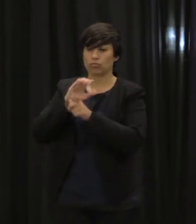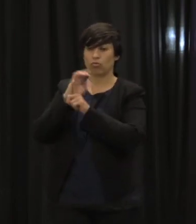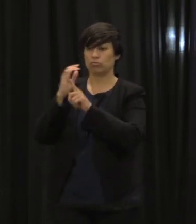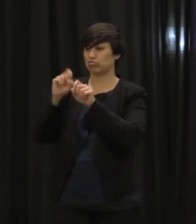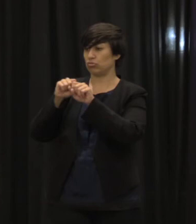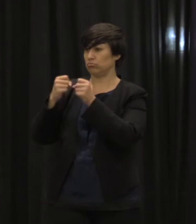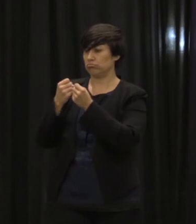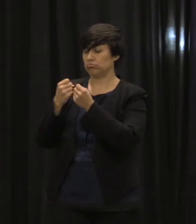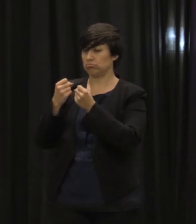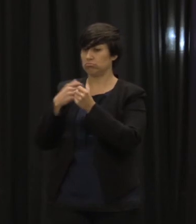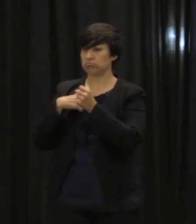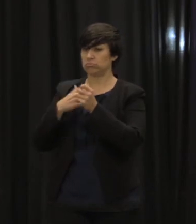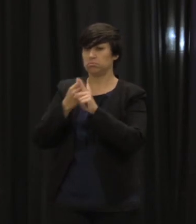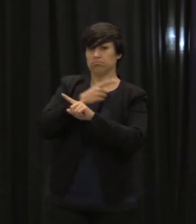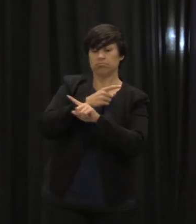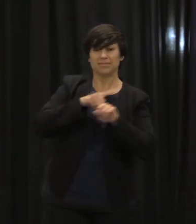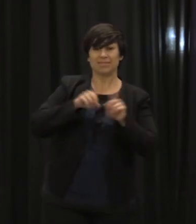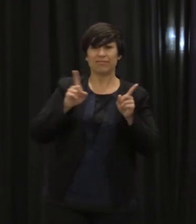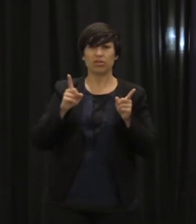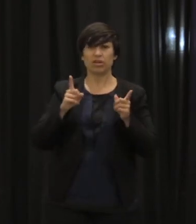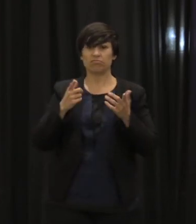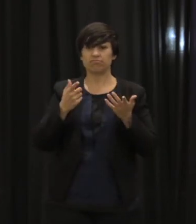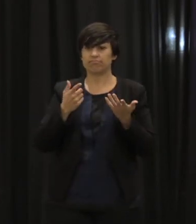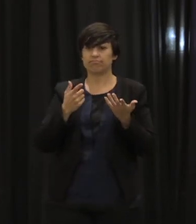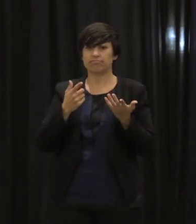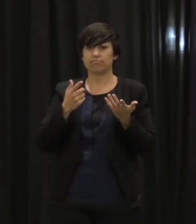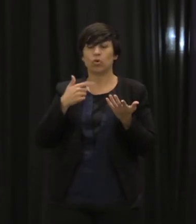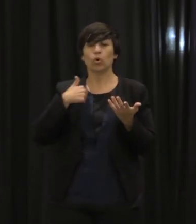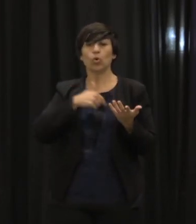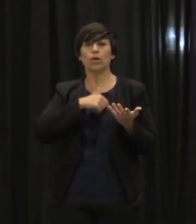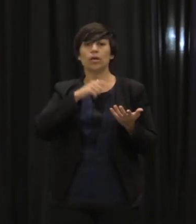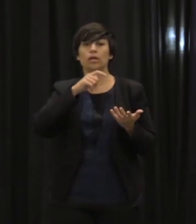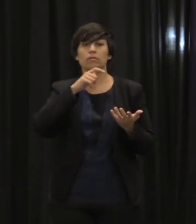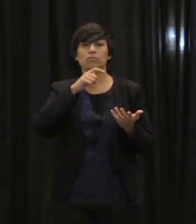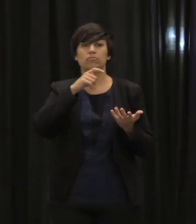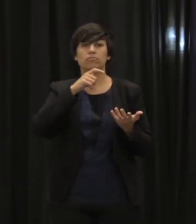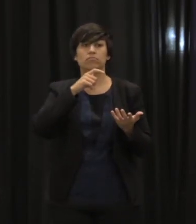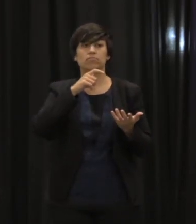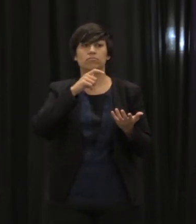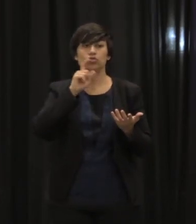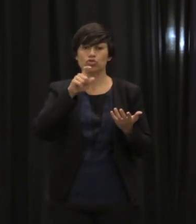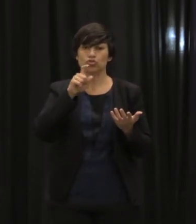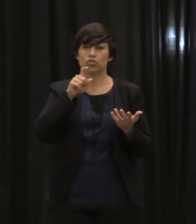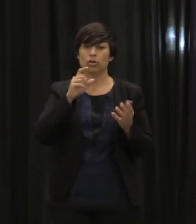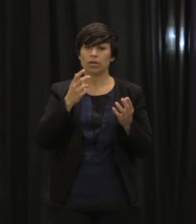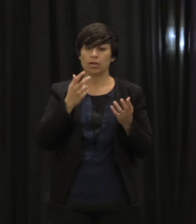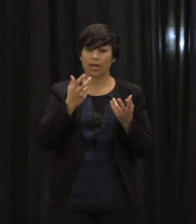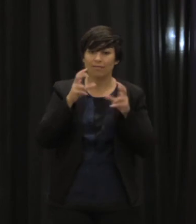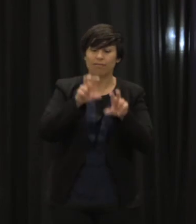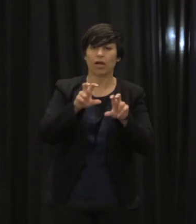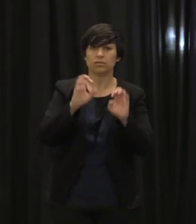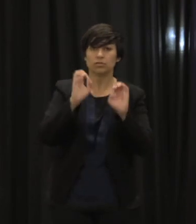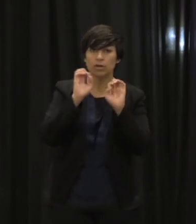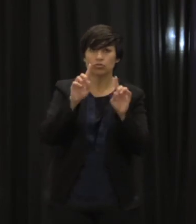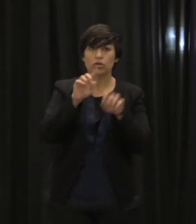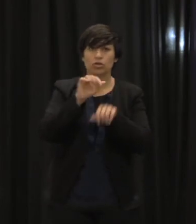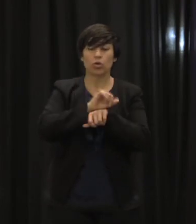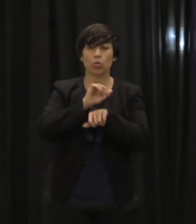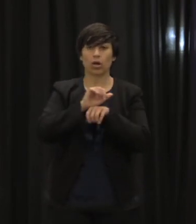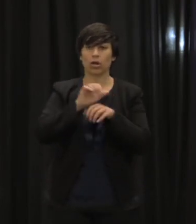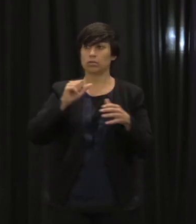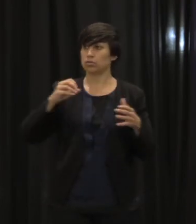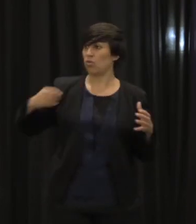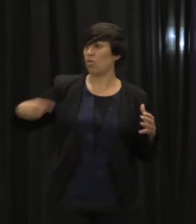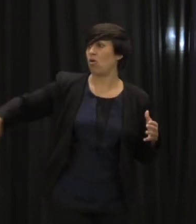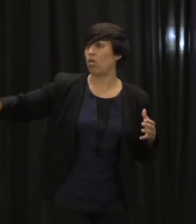There should be no such law. We should invest in education and in the work so that all of us in